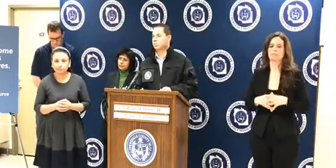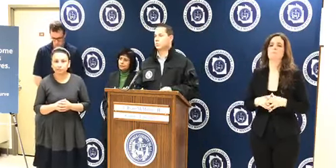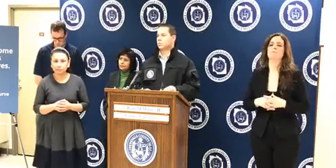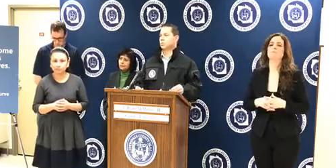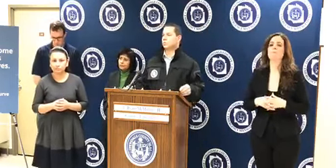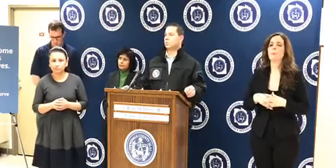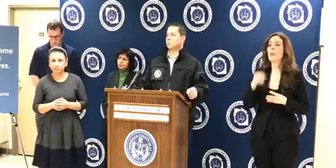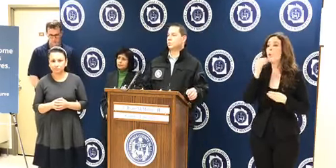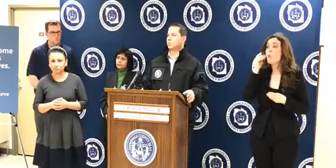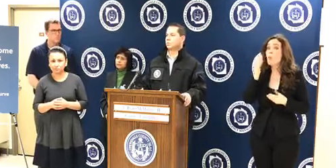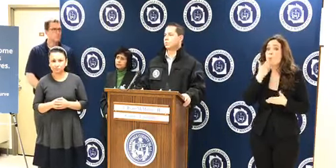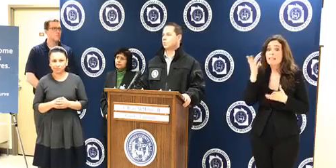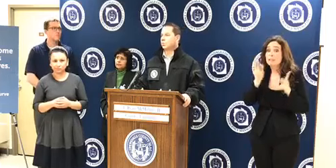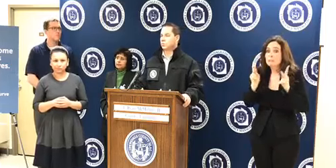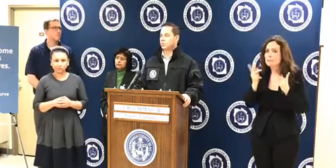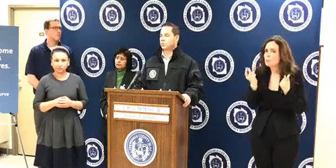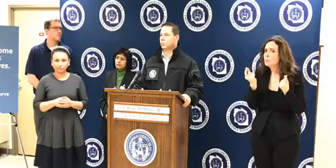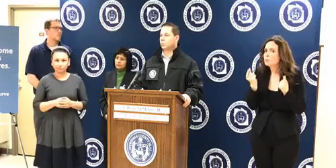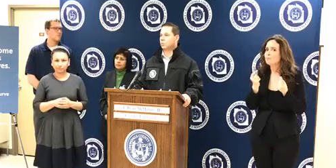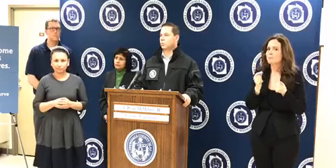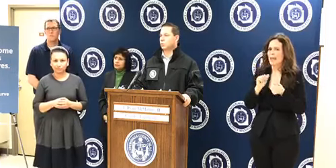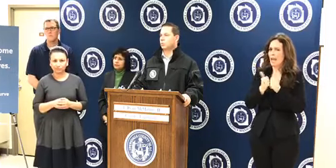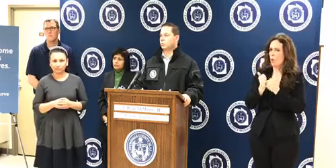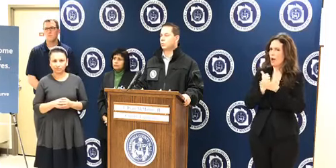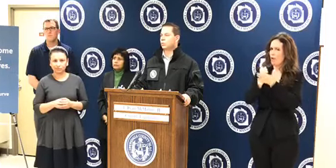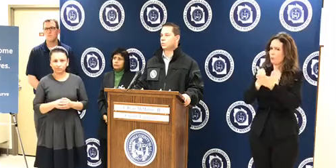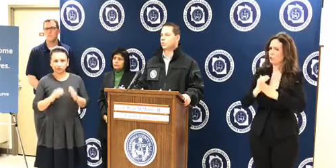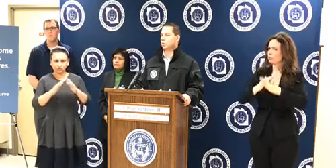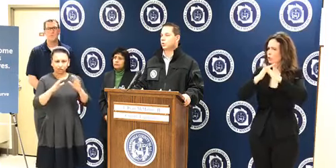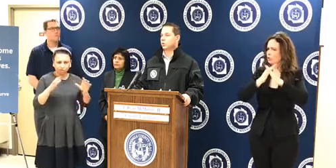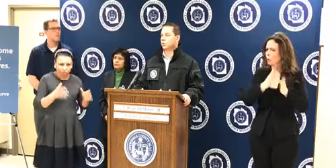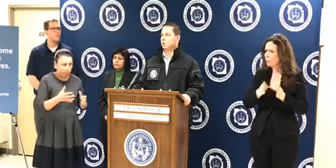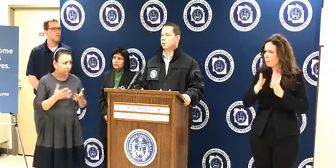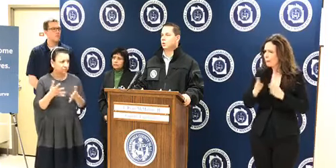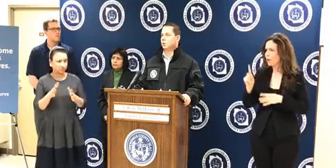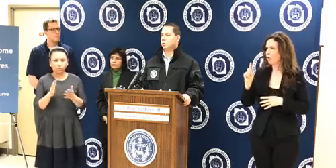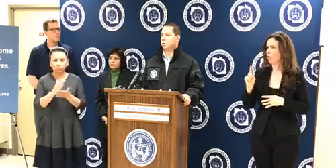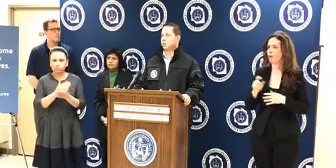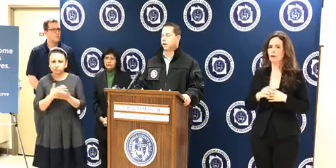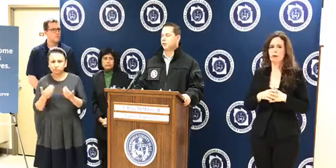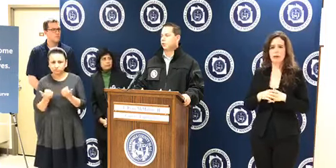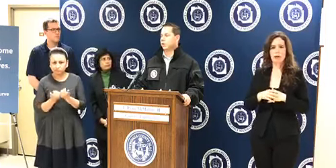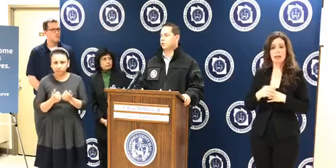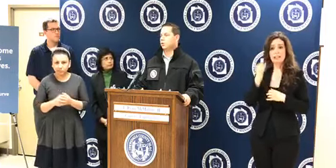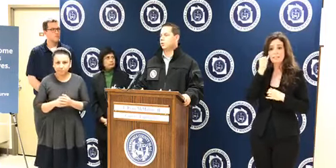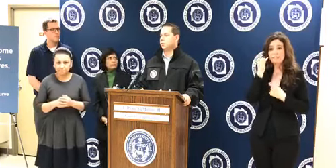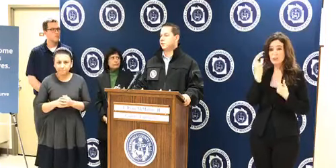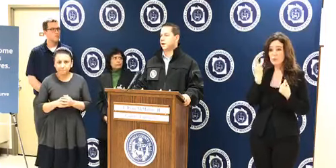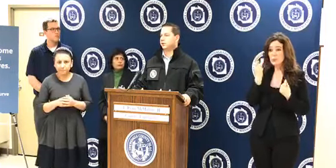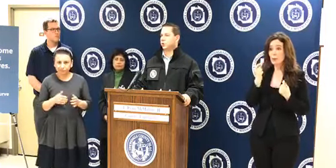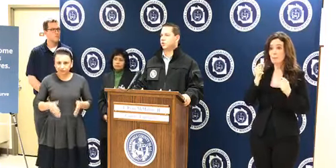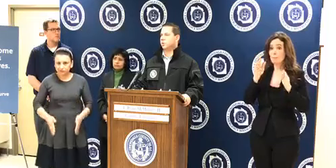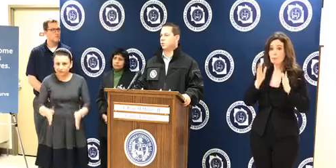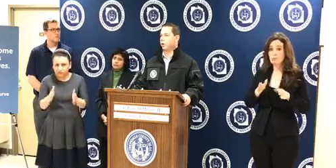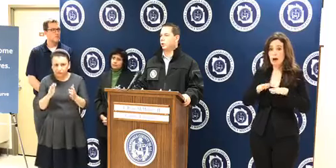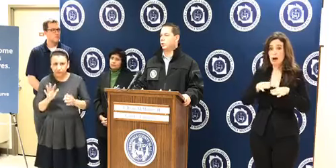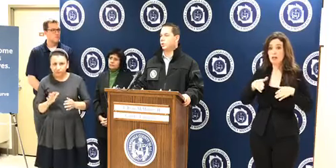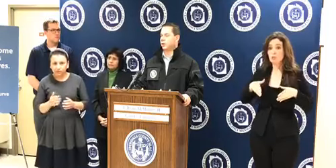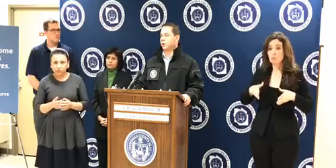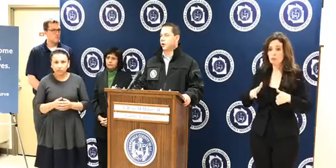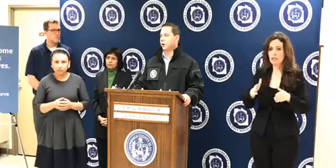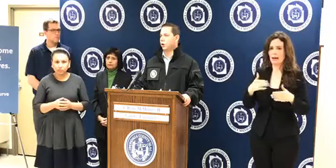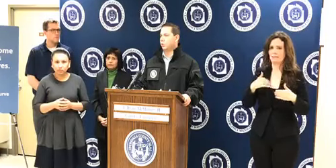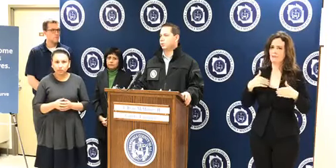shelters prepare should it spread within the shelters, and how would you plan to quarantine people who might be living Yeah, so we have a human needs task force. We've been working